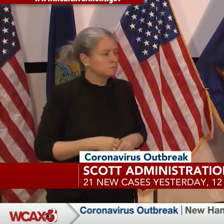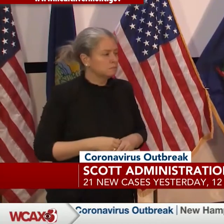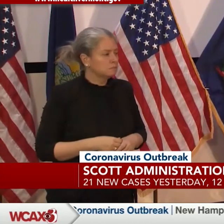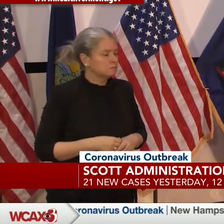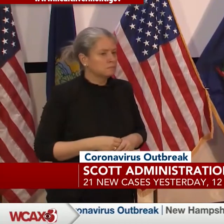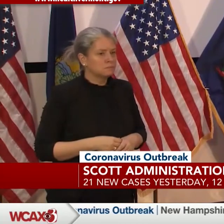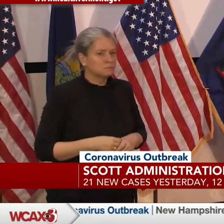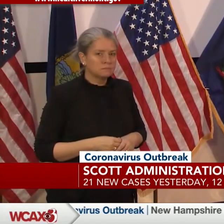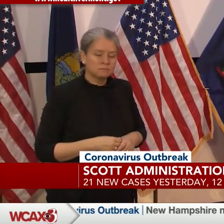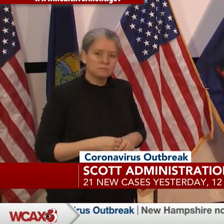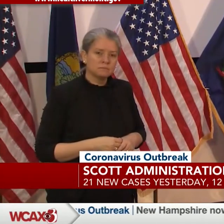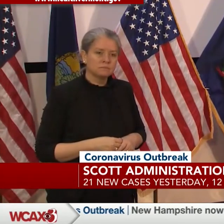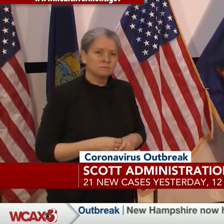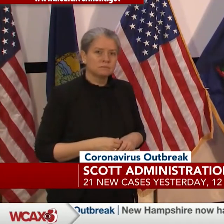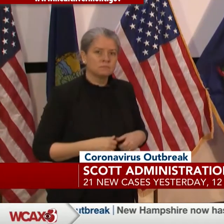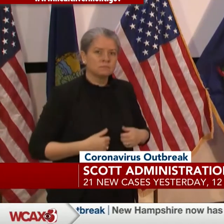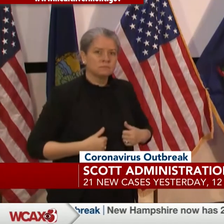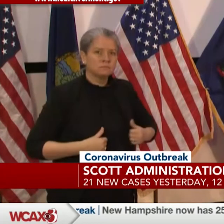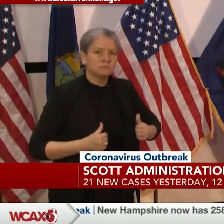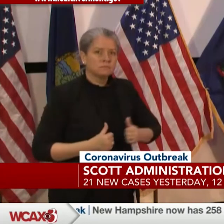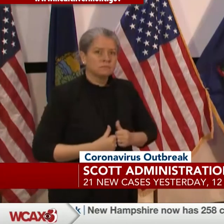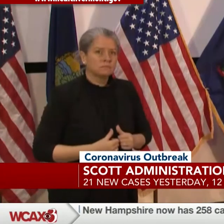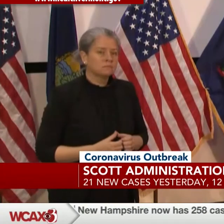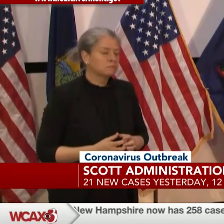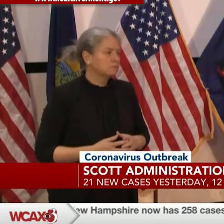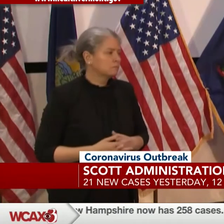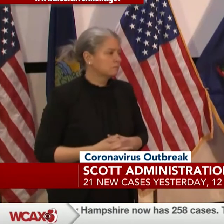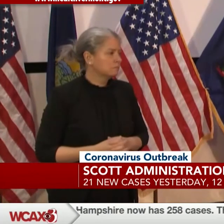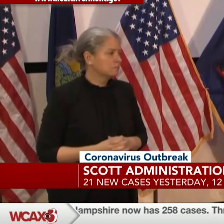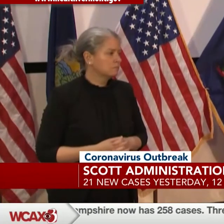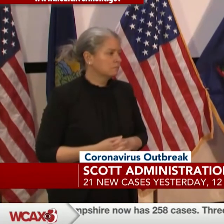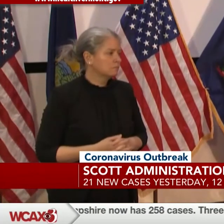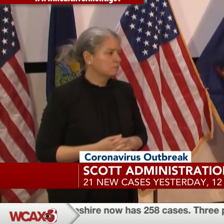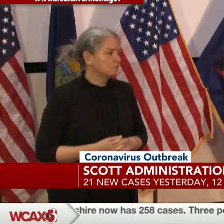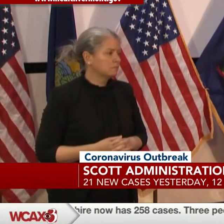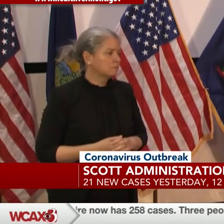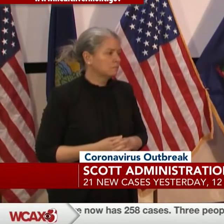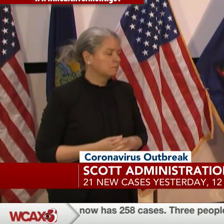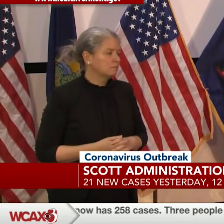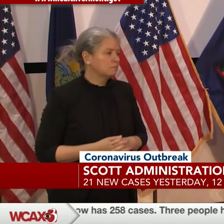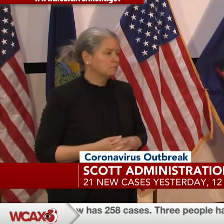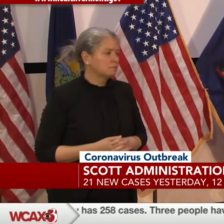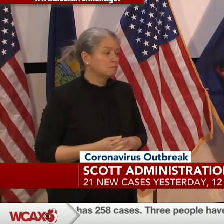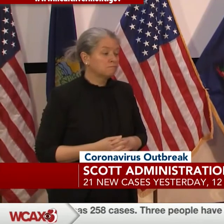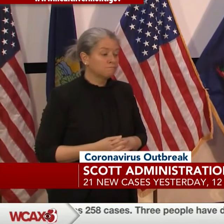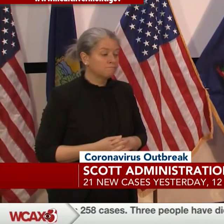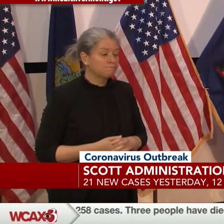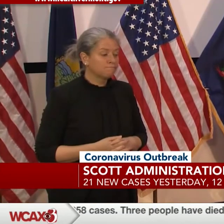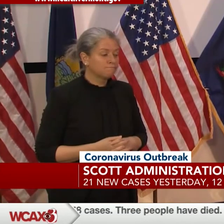Thank you very much. Ethan Burlington, Free Press. Ethan, Burlington Free Press, star